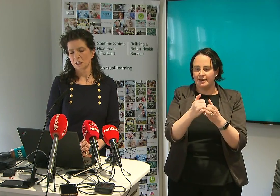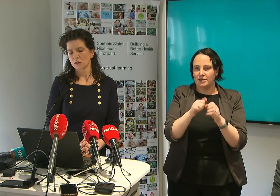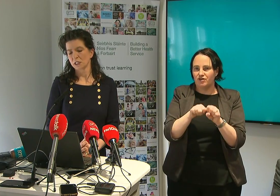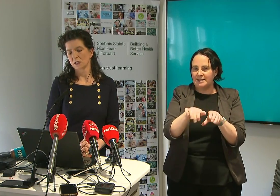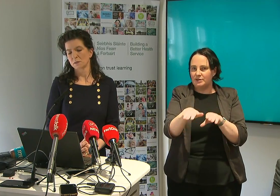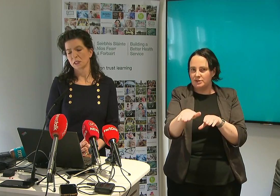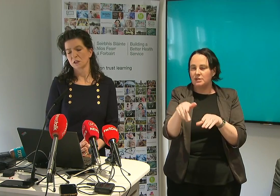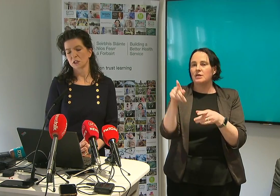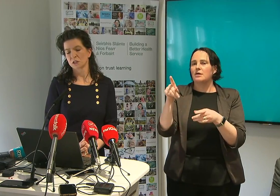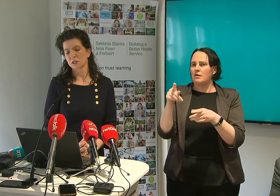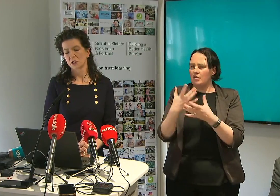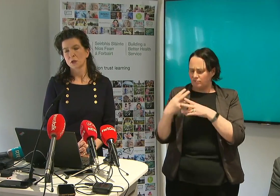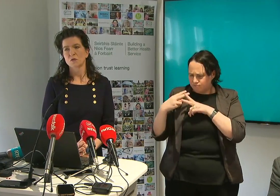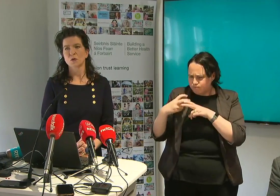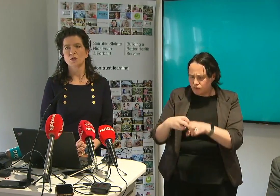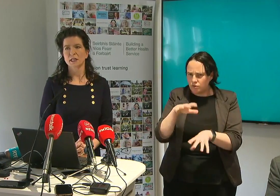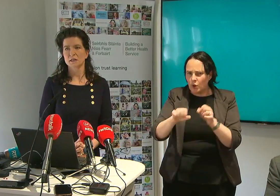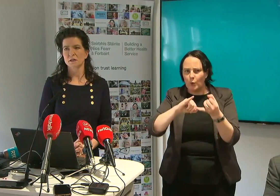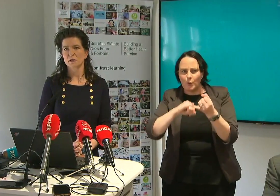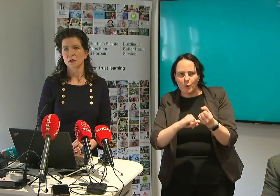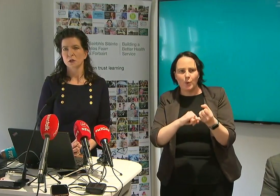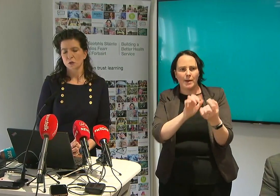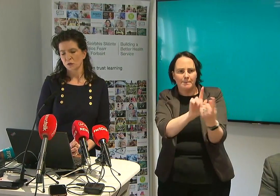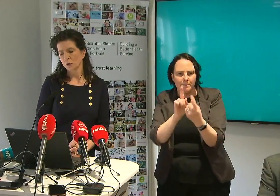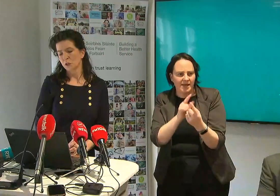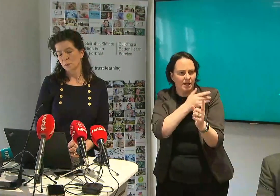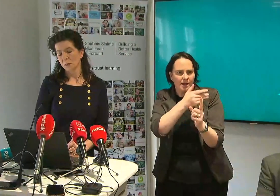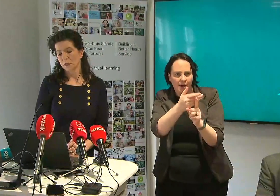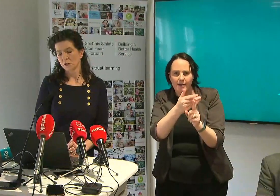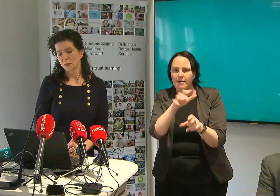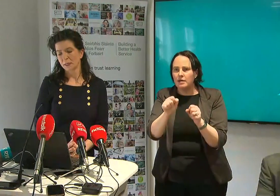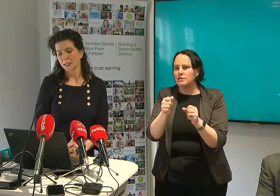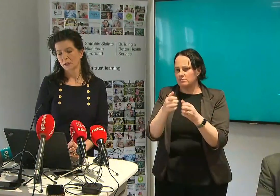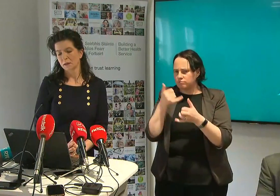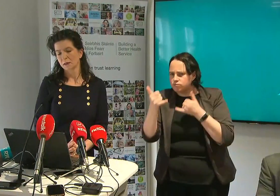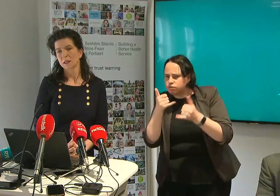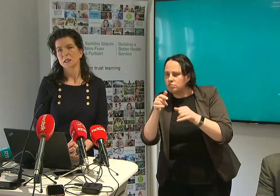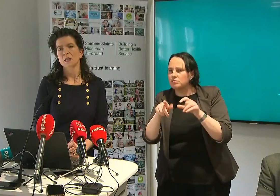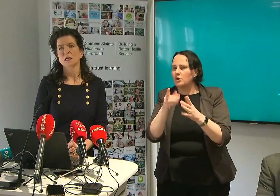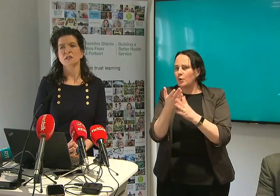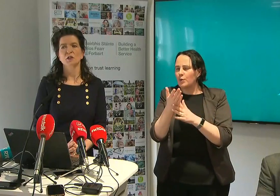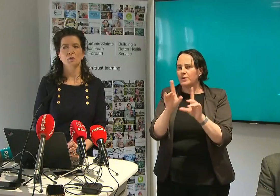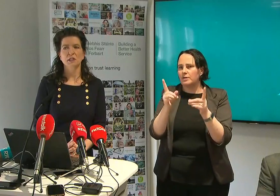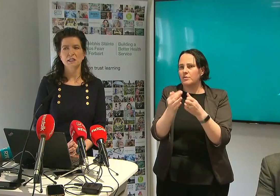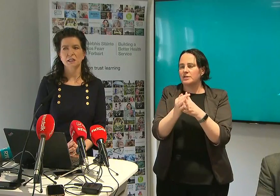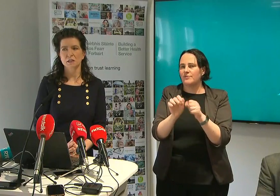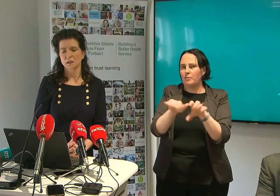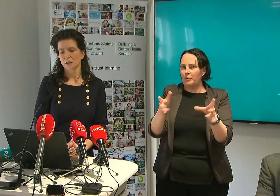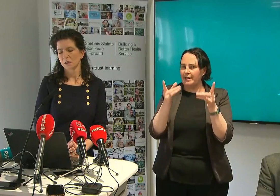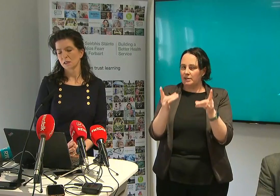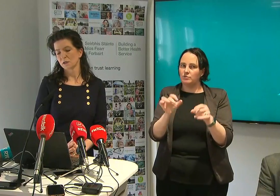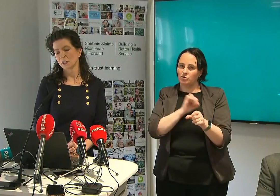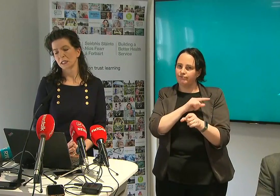Extensive contact tracing is being conducted for all cases through the Departments of Public Health. As you can